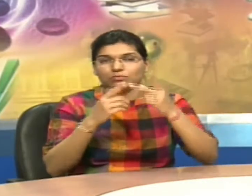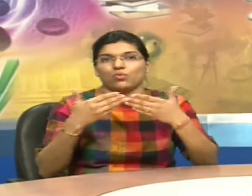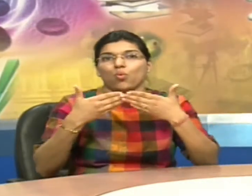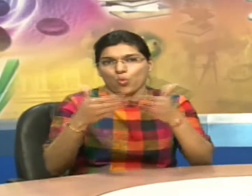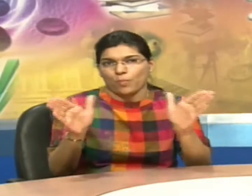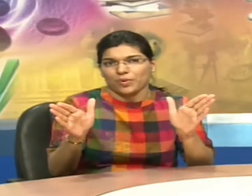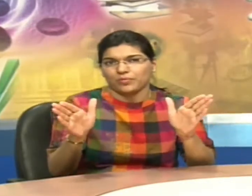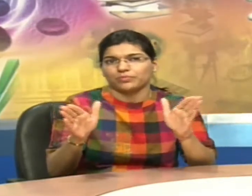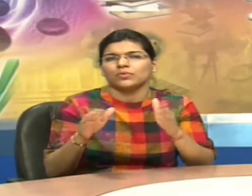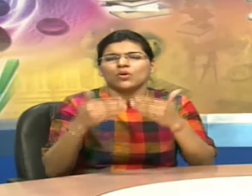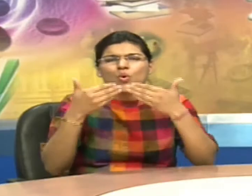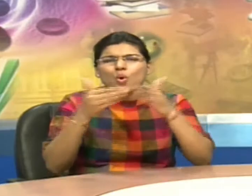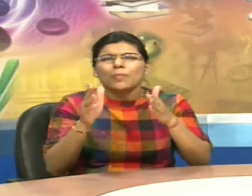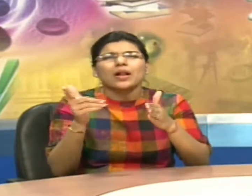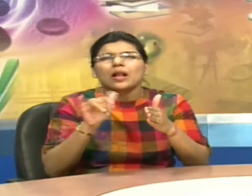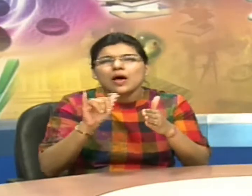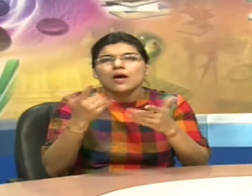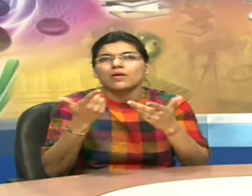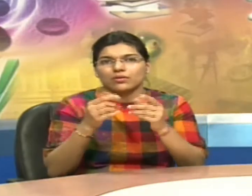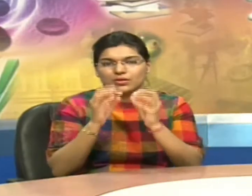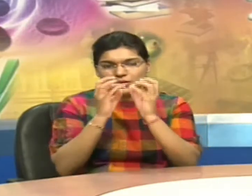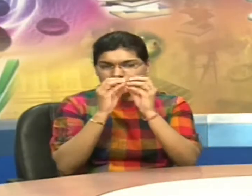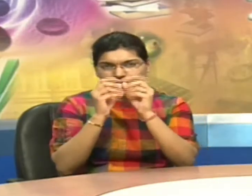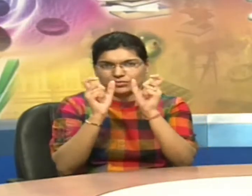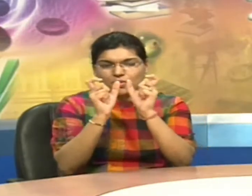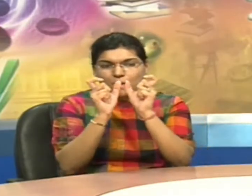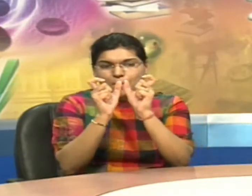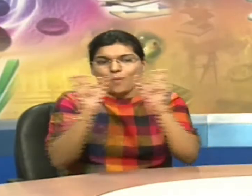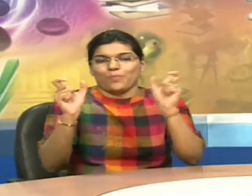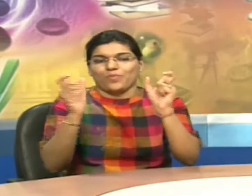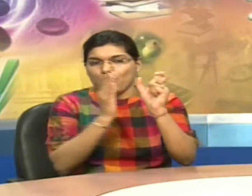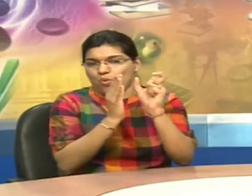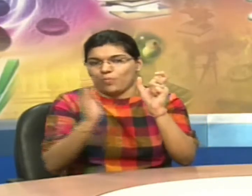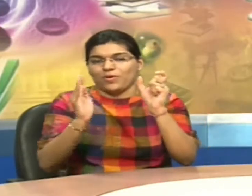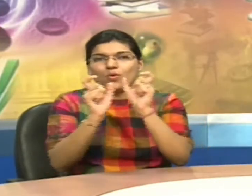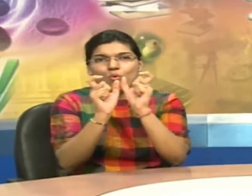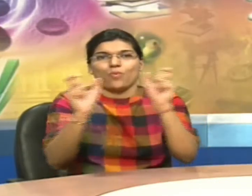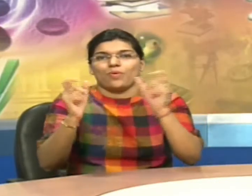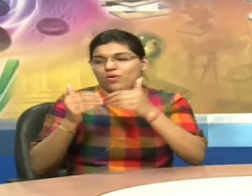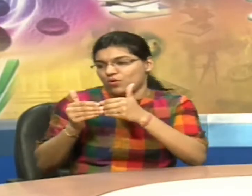First one is finished. Now we will move further for open.